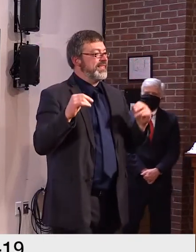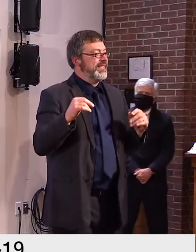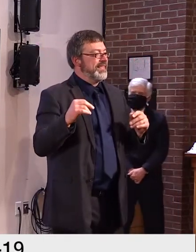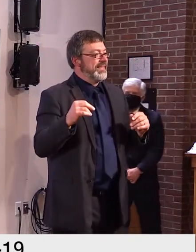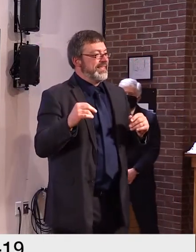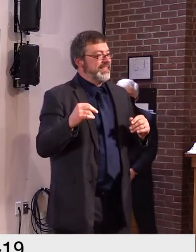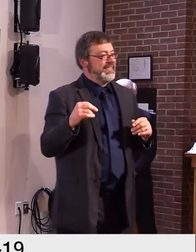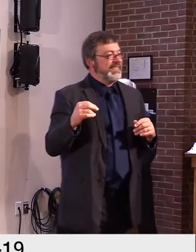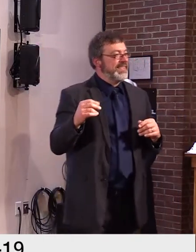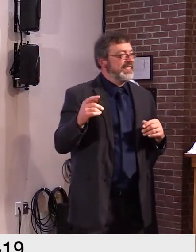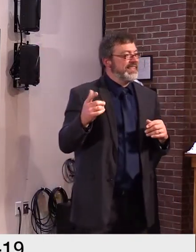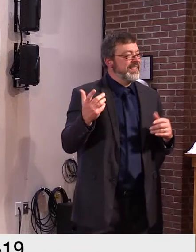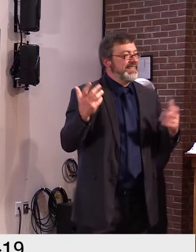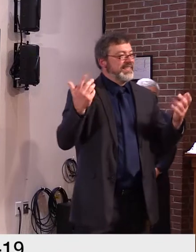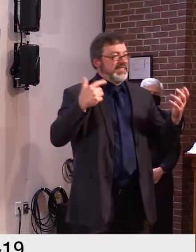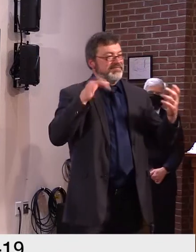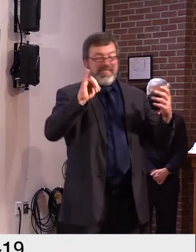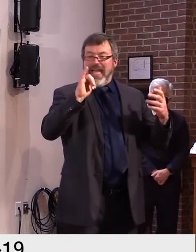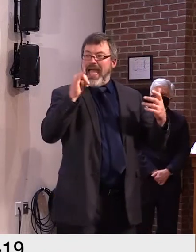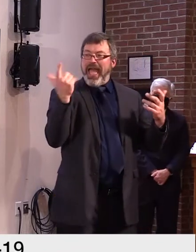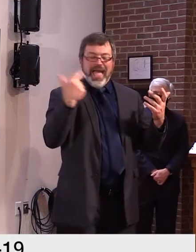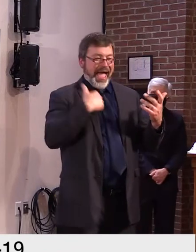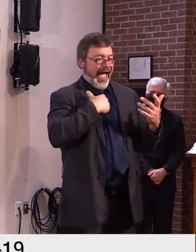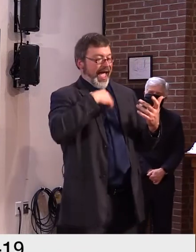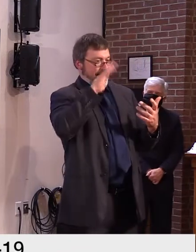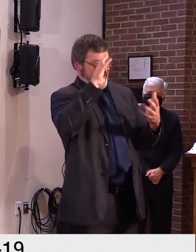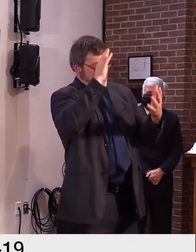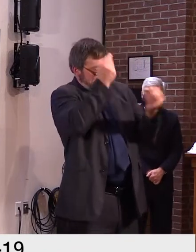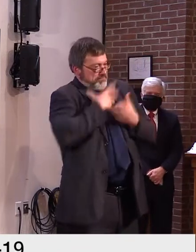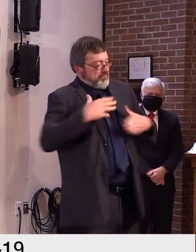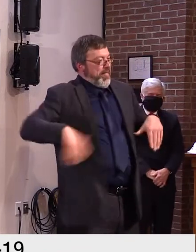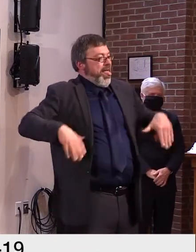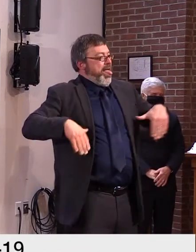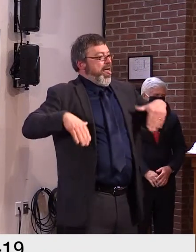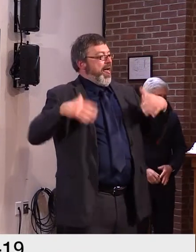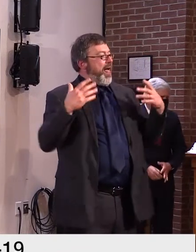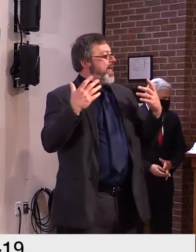Well, maybe he didn't even know about it, Joe. You just...